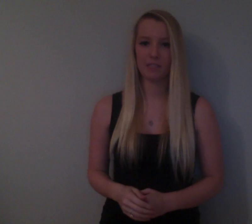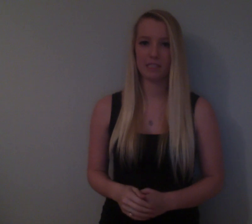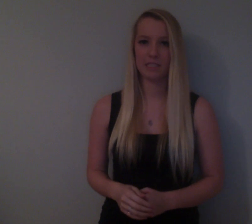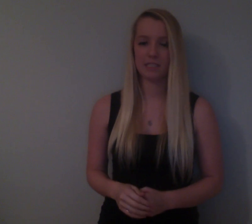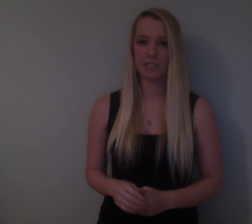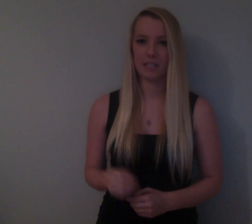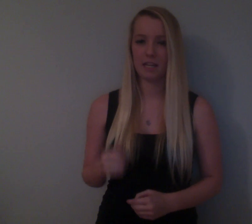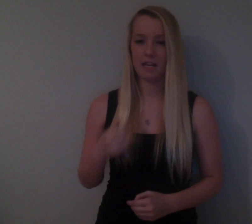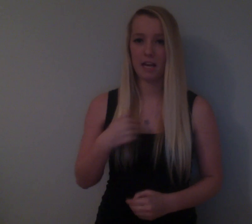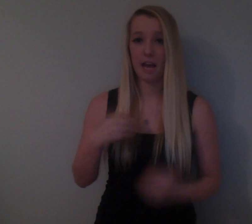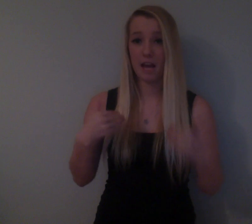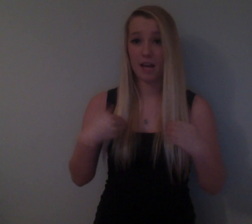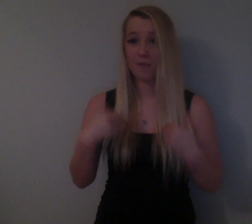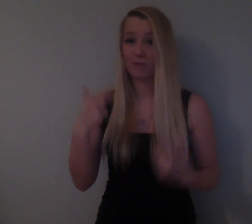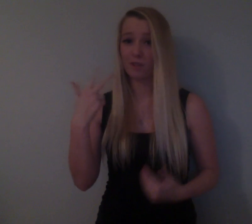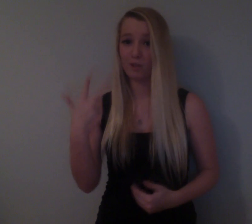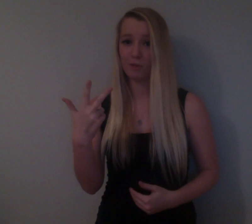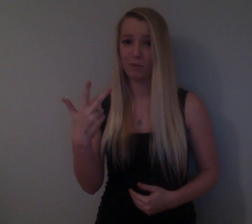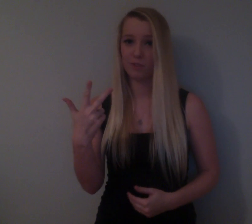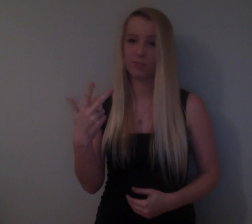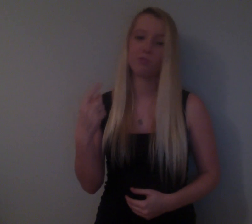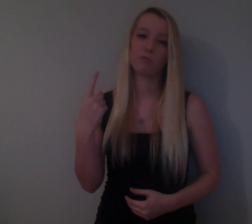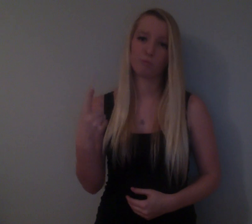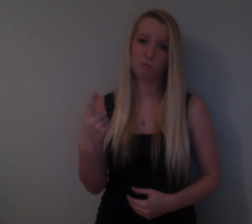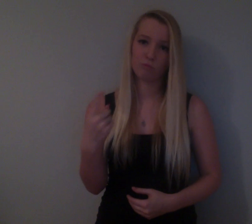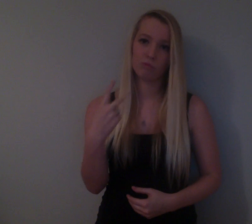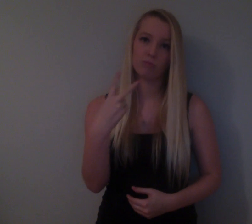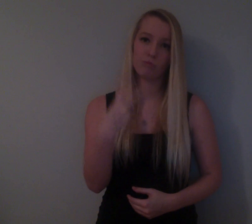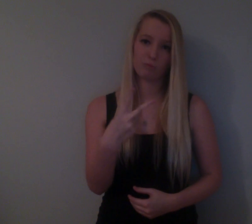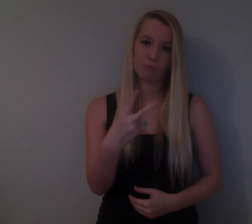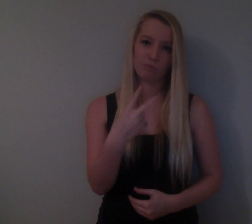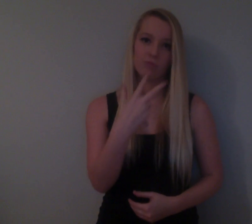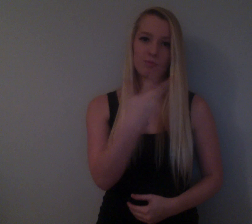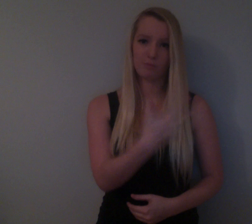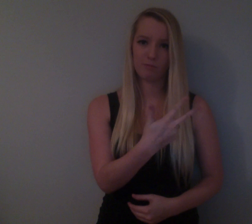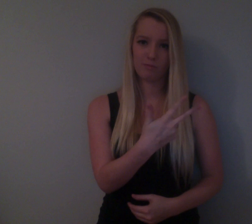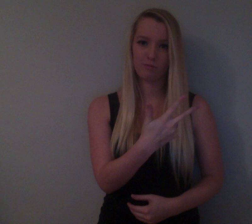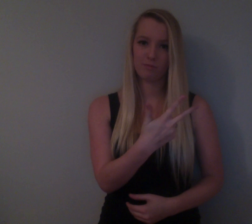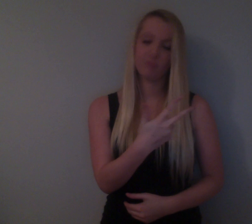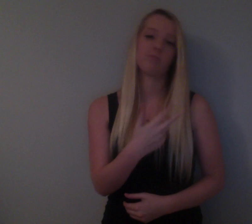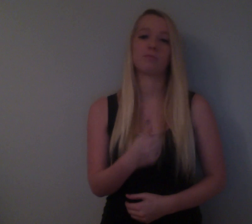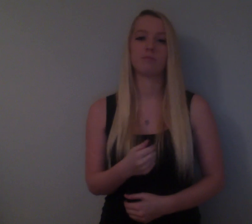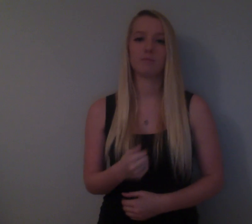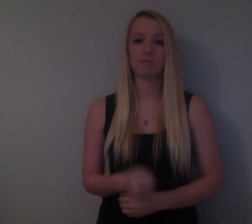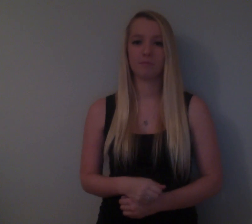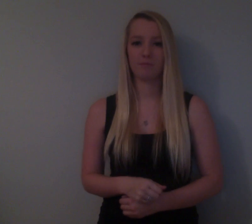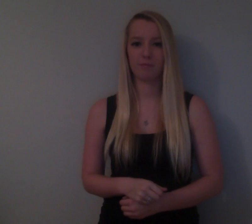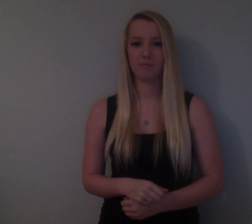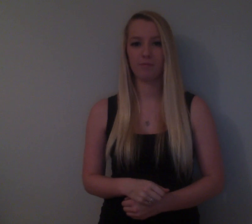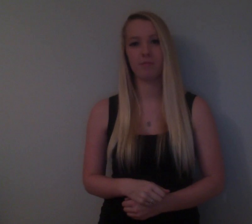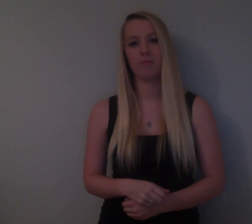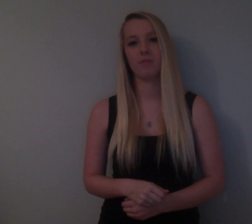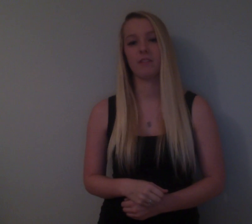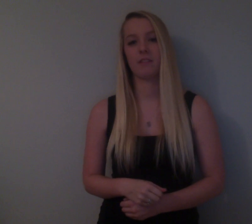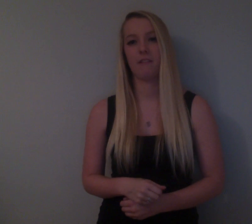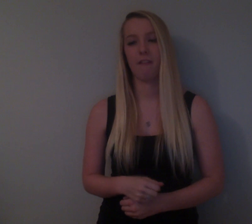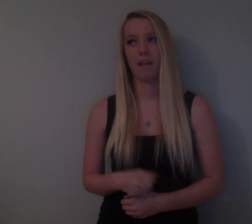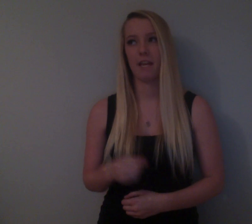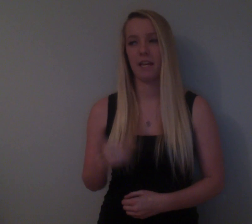3 avocados. 1, 2, 3. Right? 1, 2, 3. And let's say you were to give me